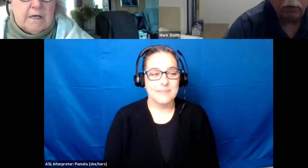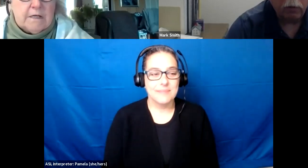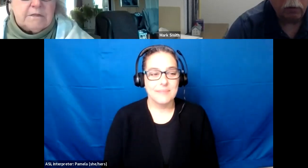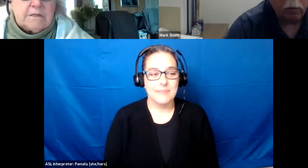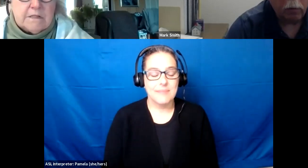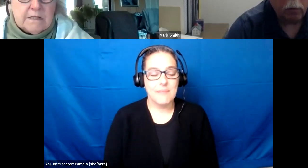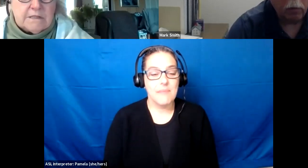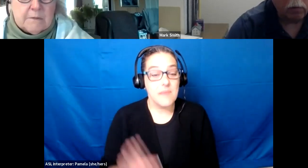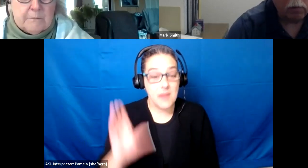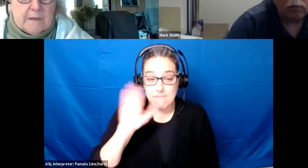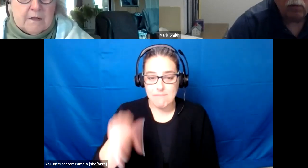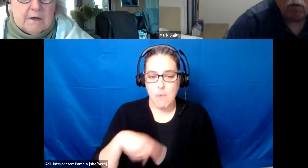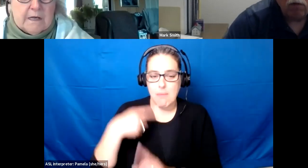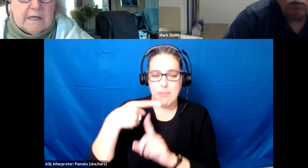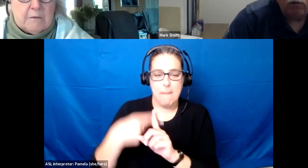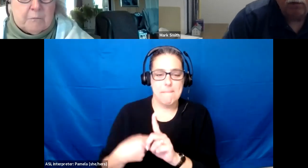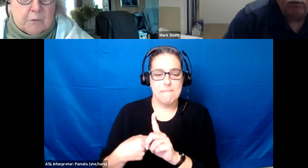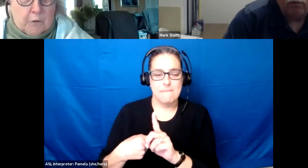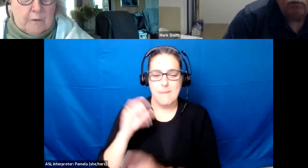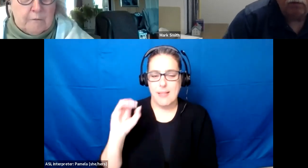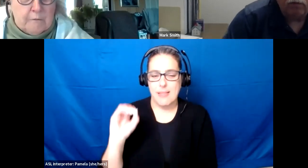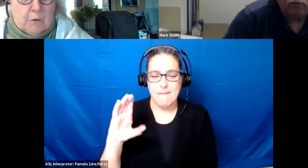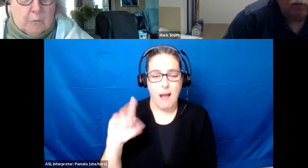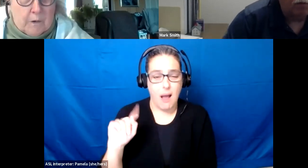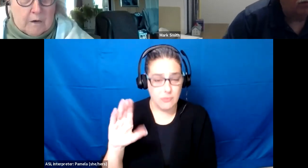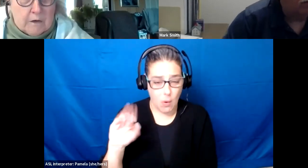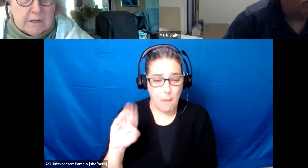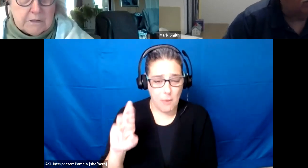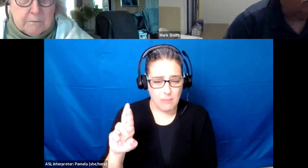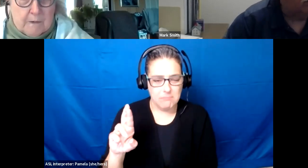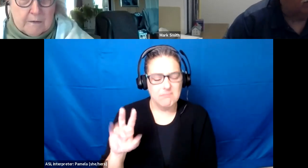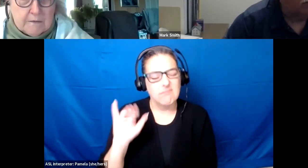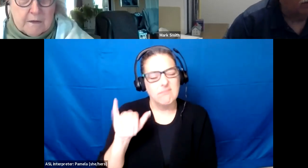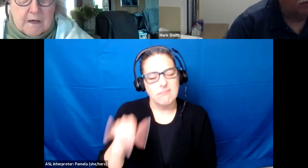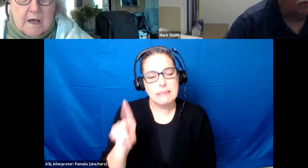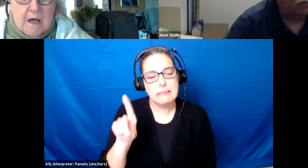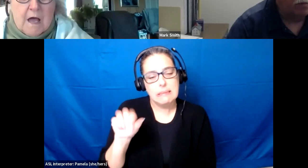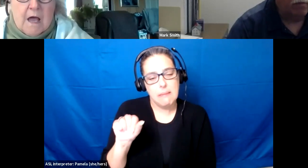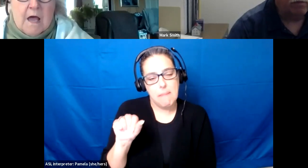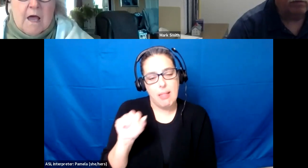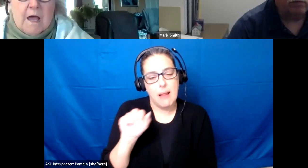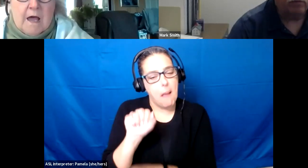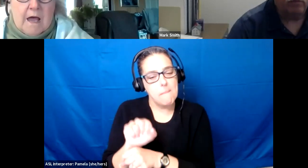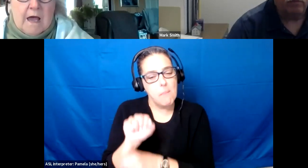October is Disability Employment Awareness Month.